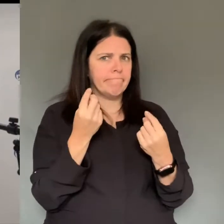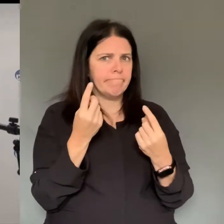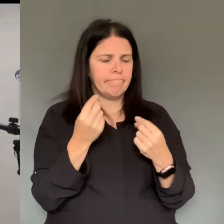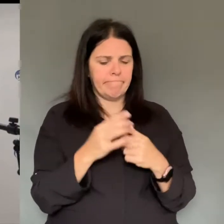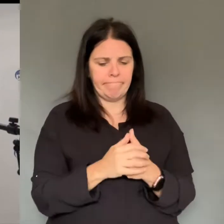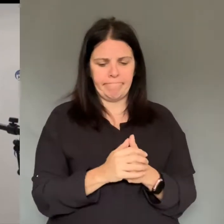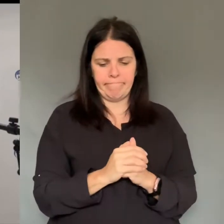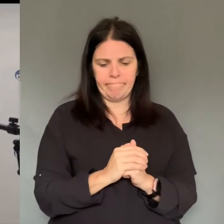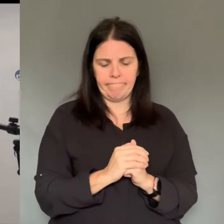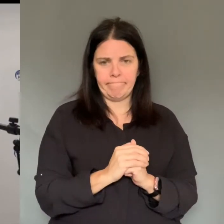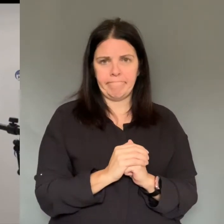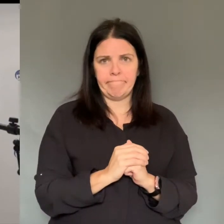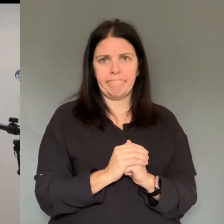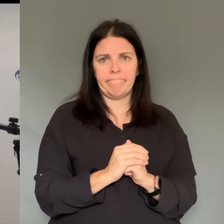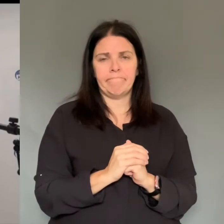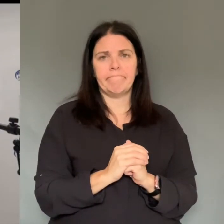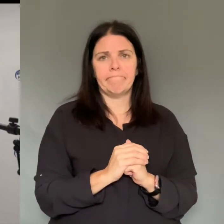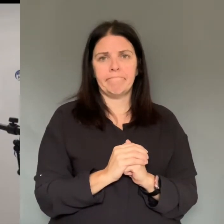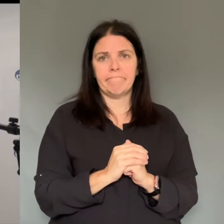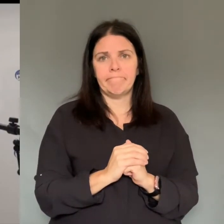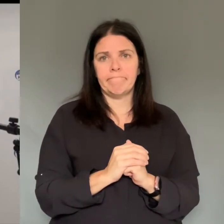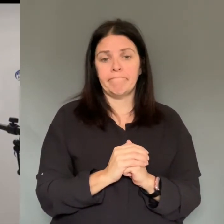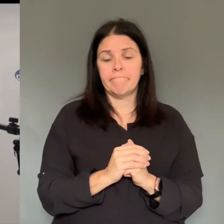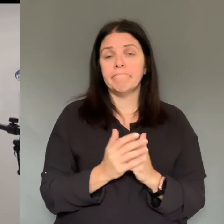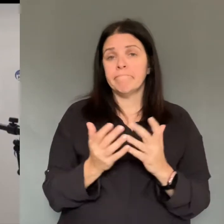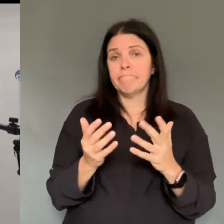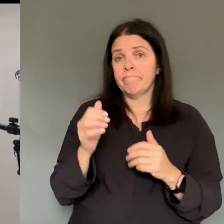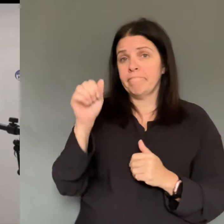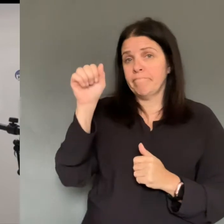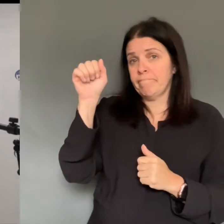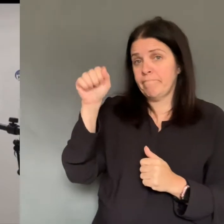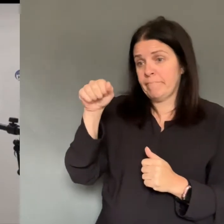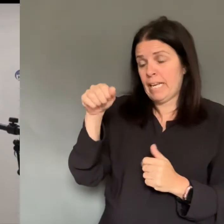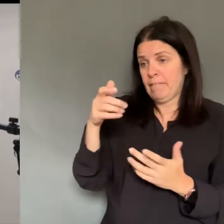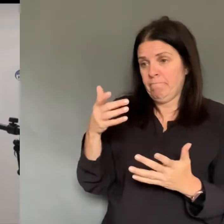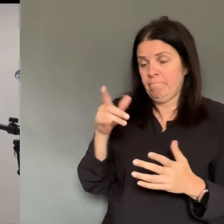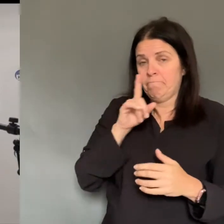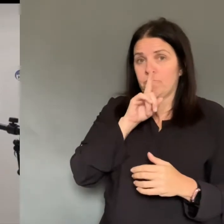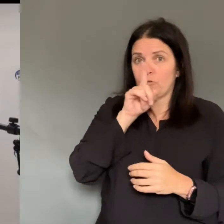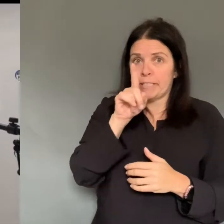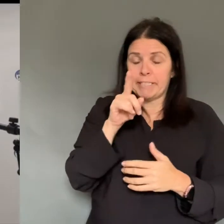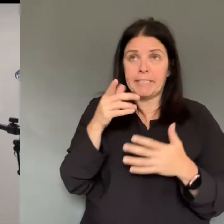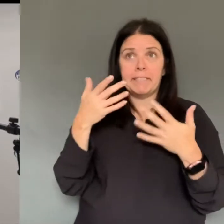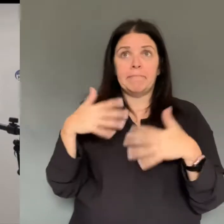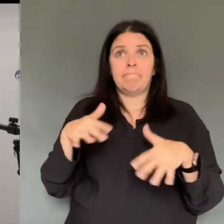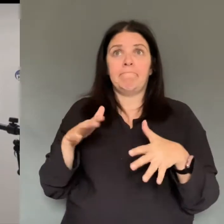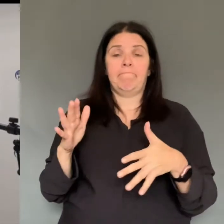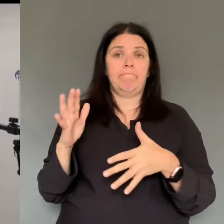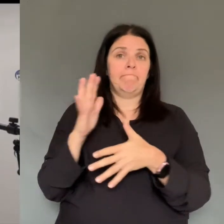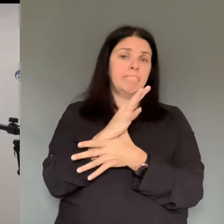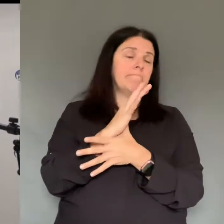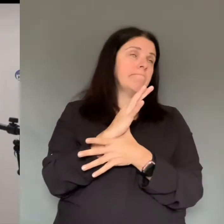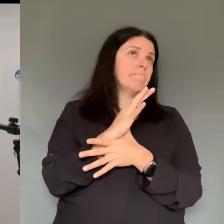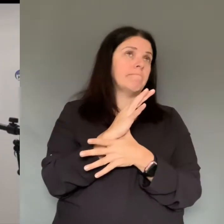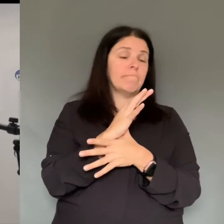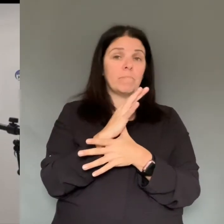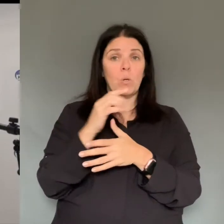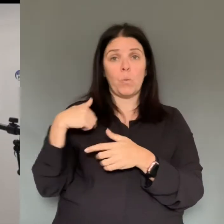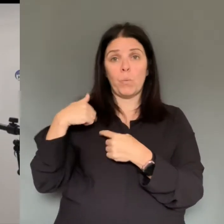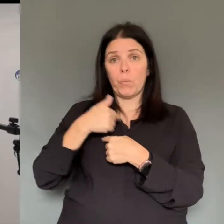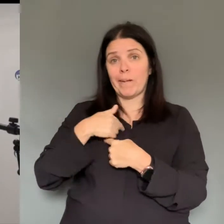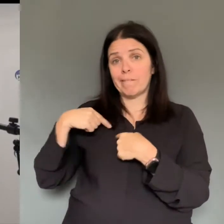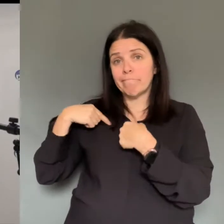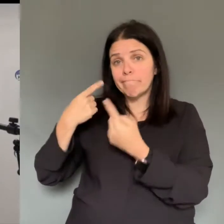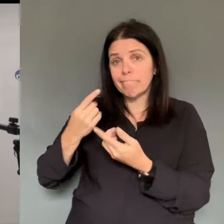protect yourself and in order to prevent and limit the spread of COVID-19, you must maintain that physical distance. When you are